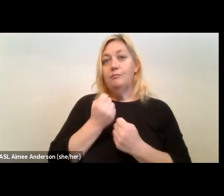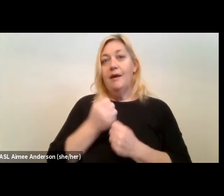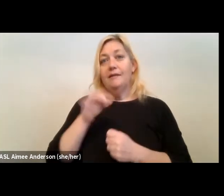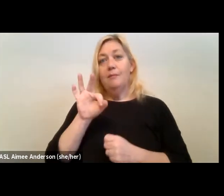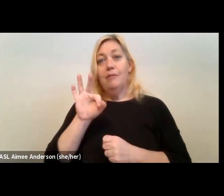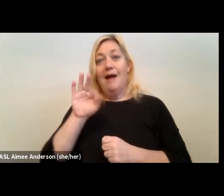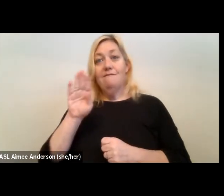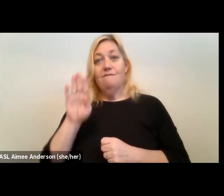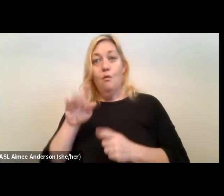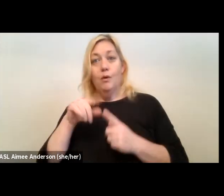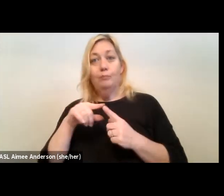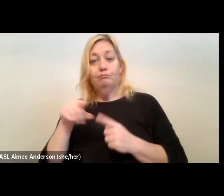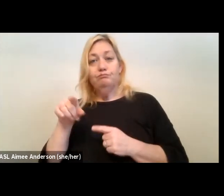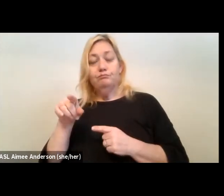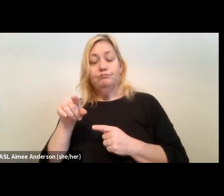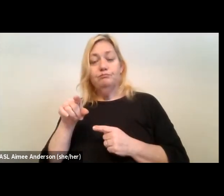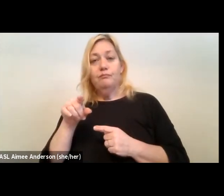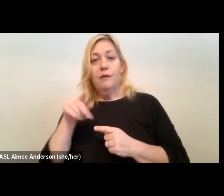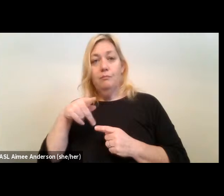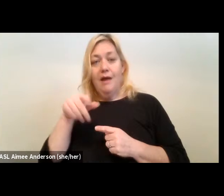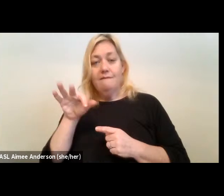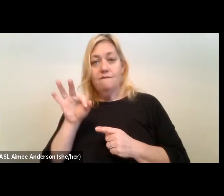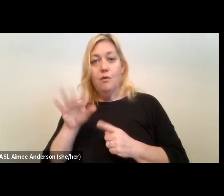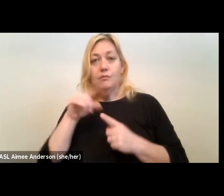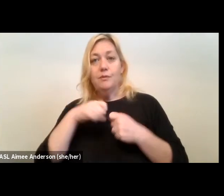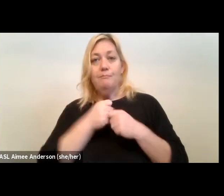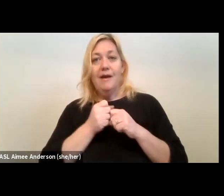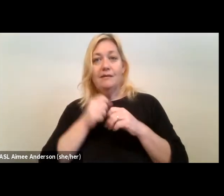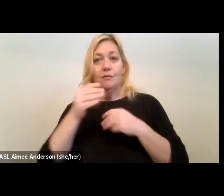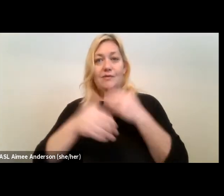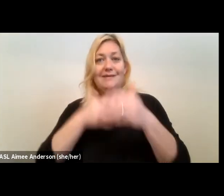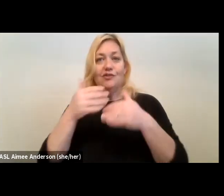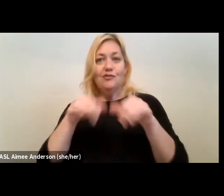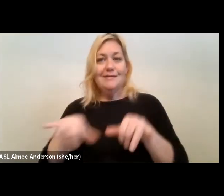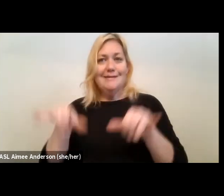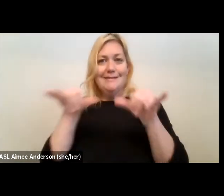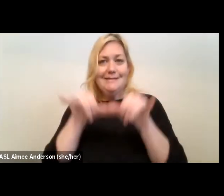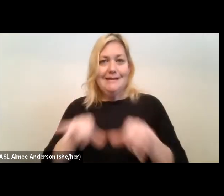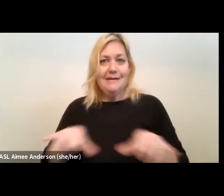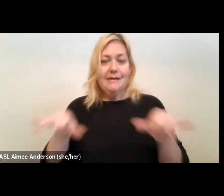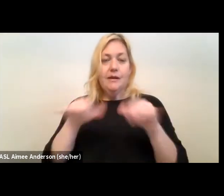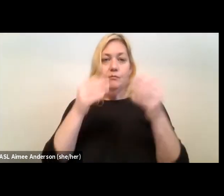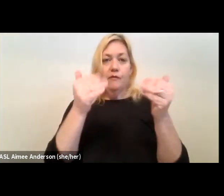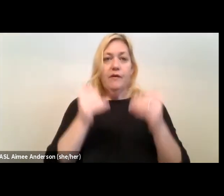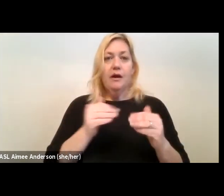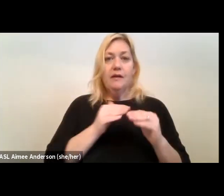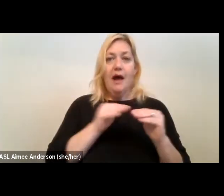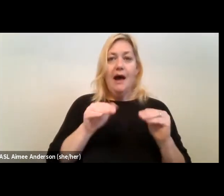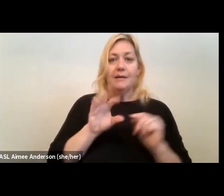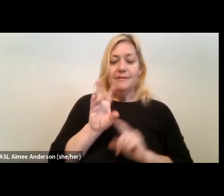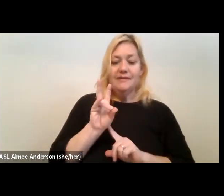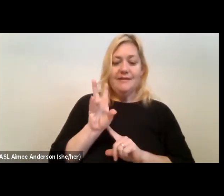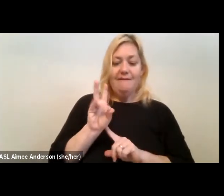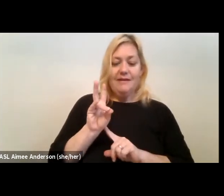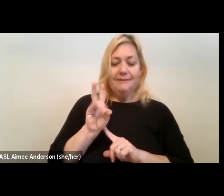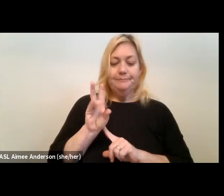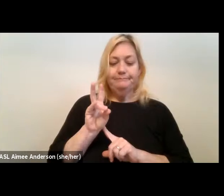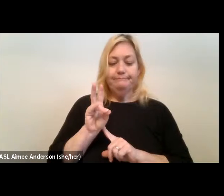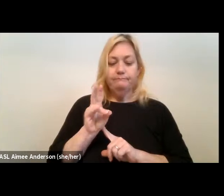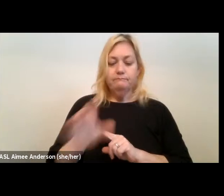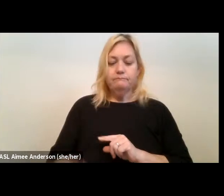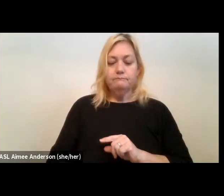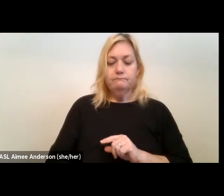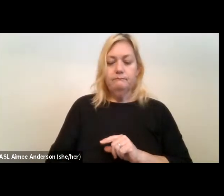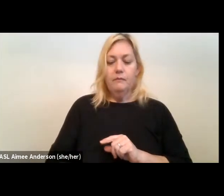committee procedures consistent. Moving on to item 7, and we will